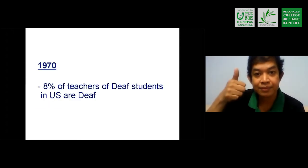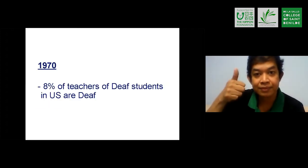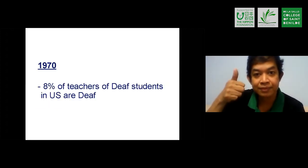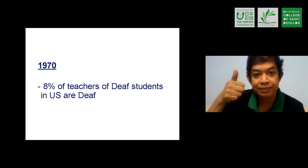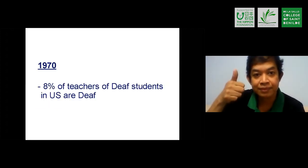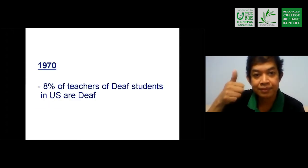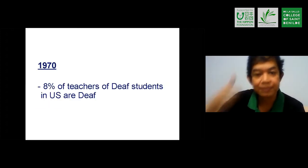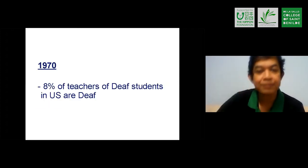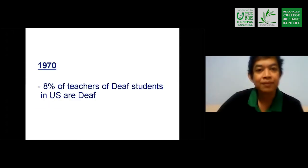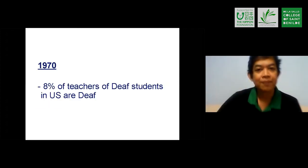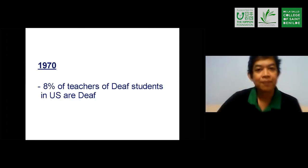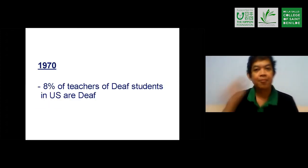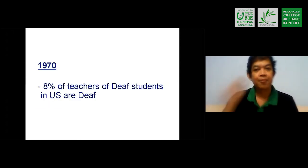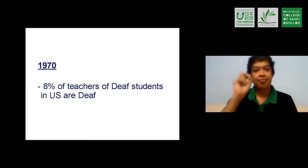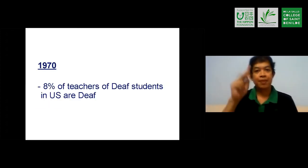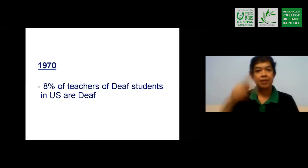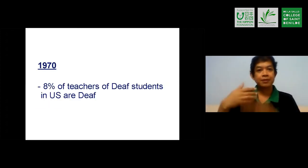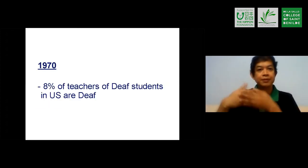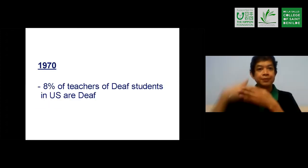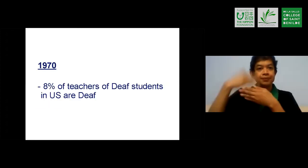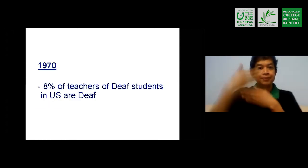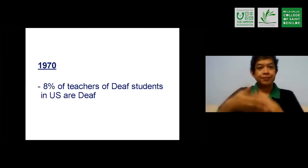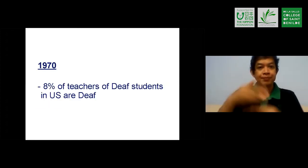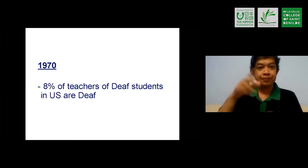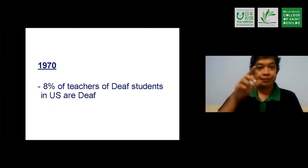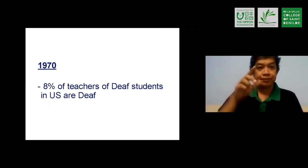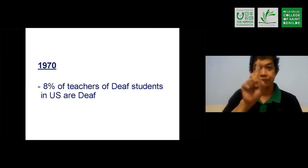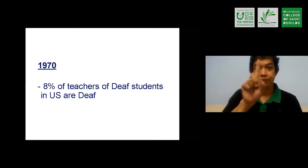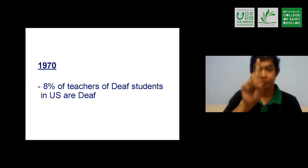the paperwork done before then.